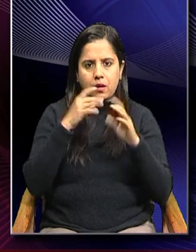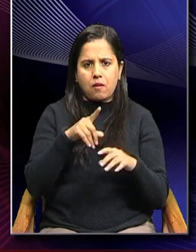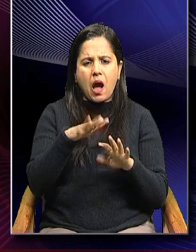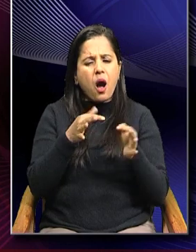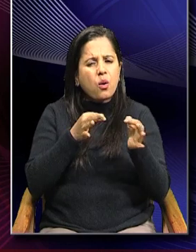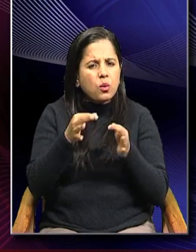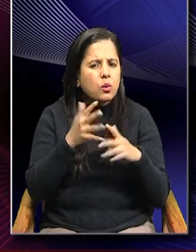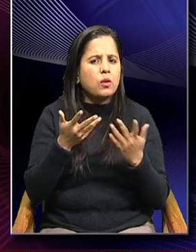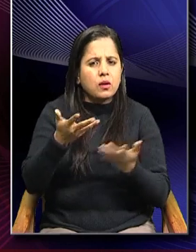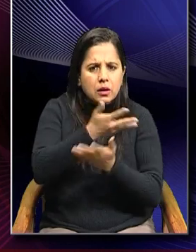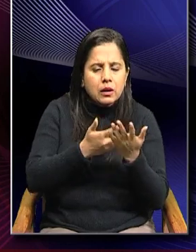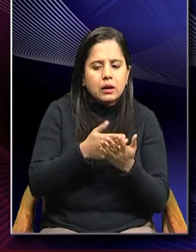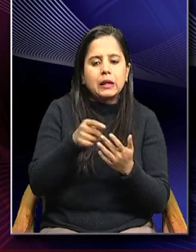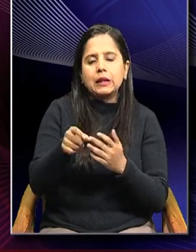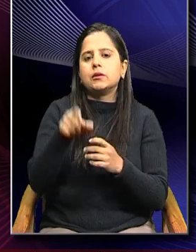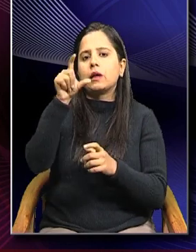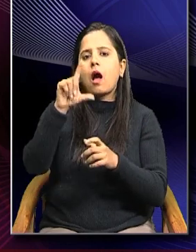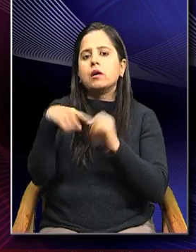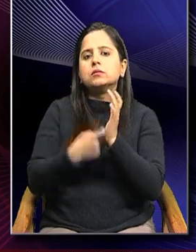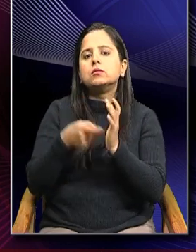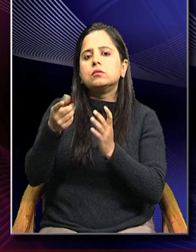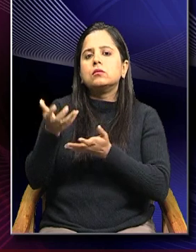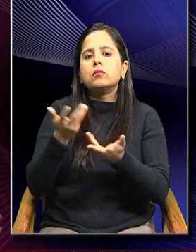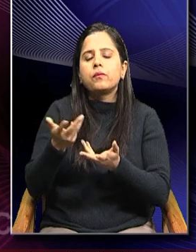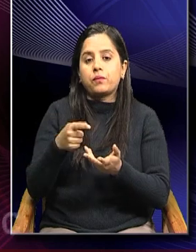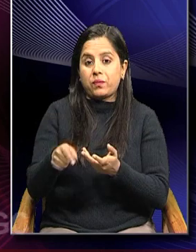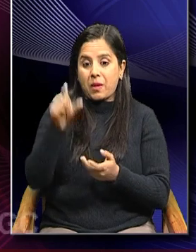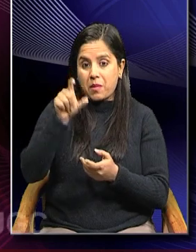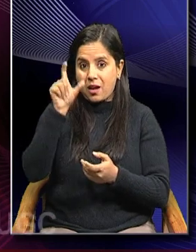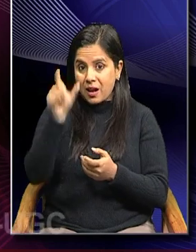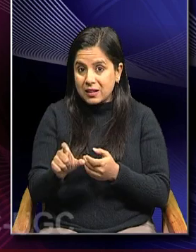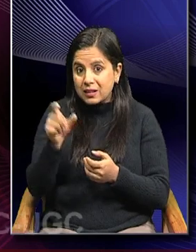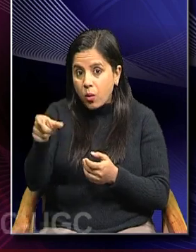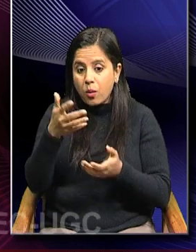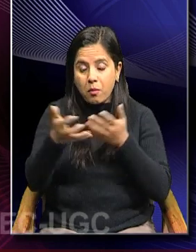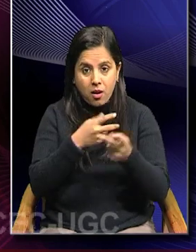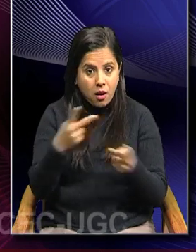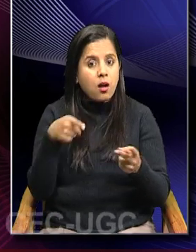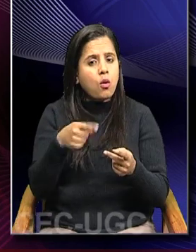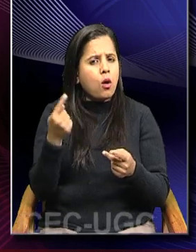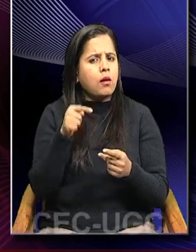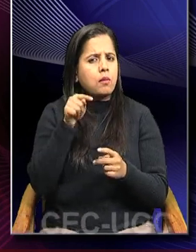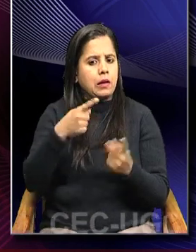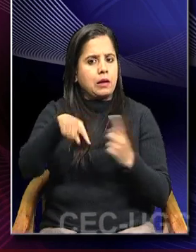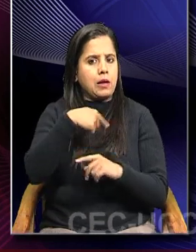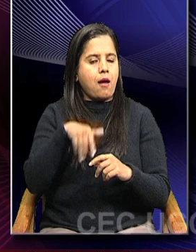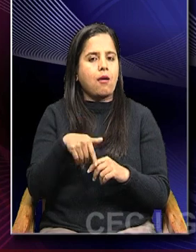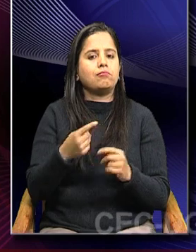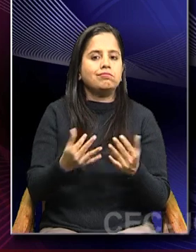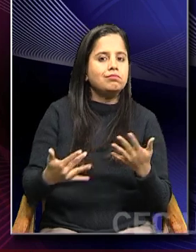discuss how to deal with the customers. Customers are basically those points, this is the only point where we are generating